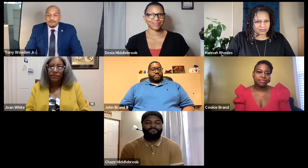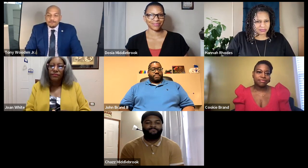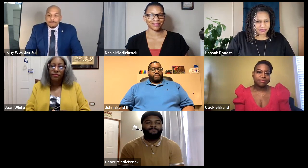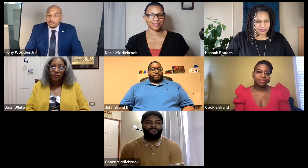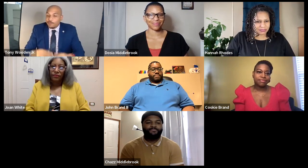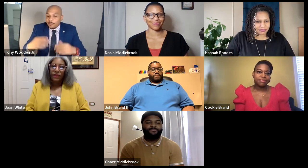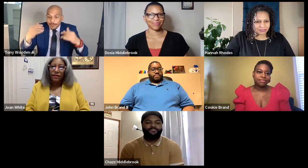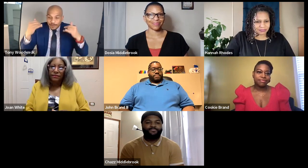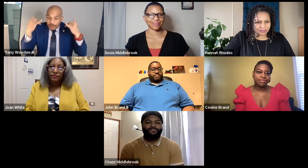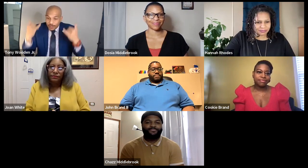the end.